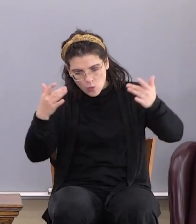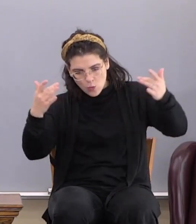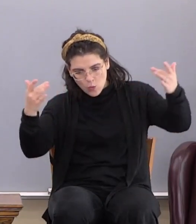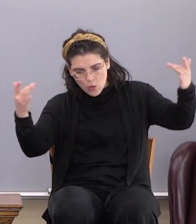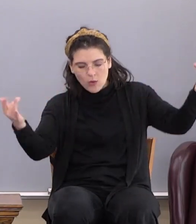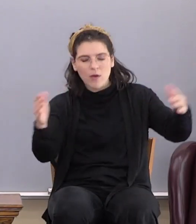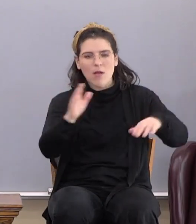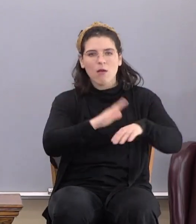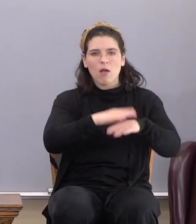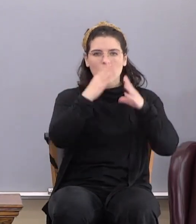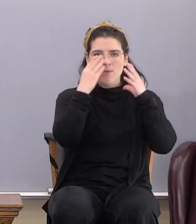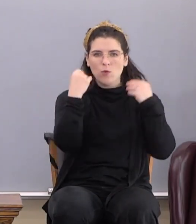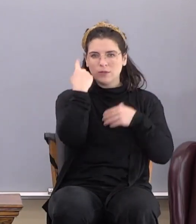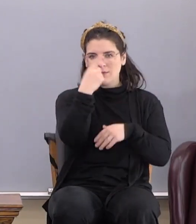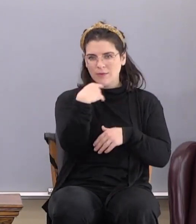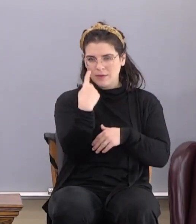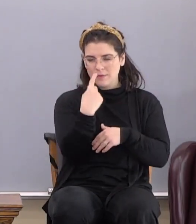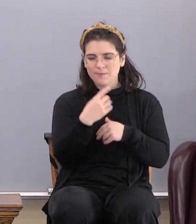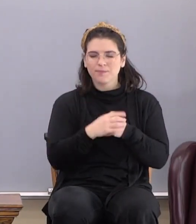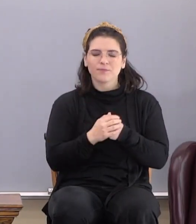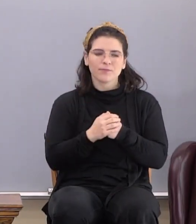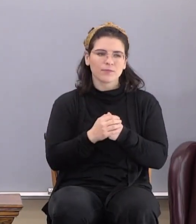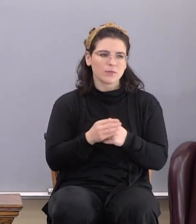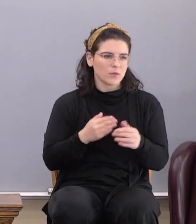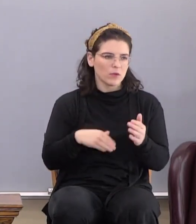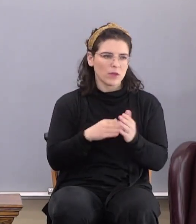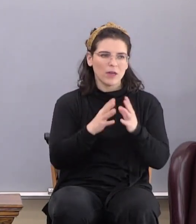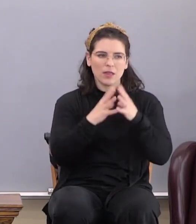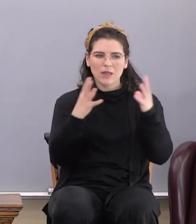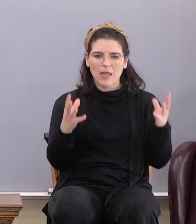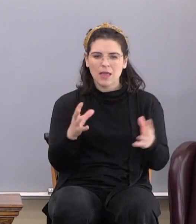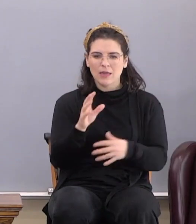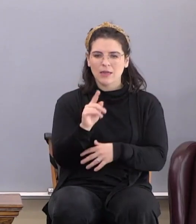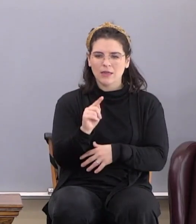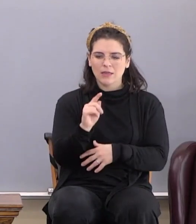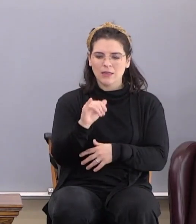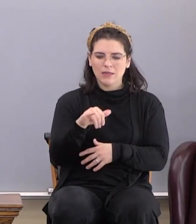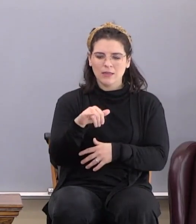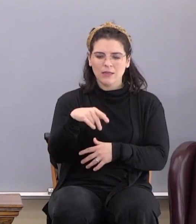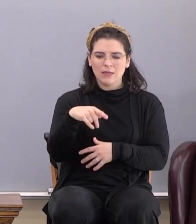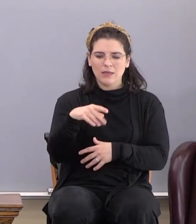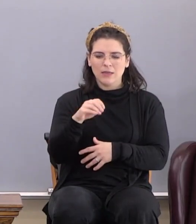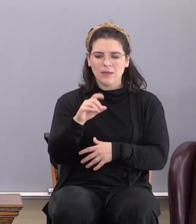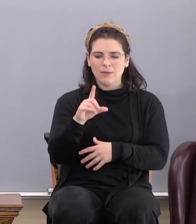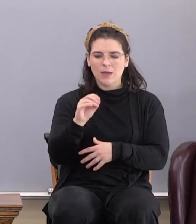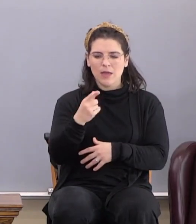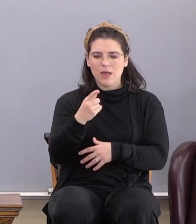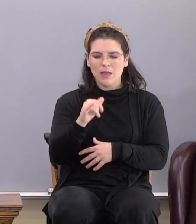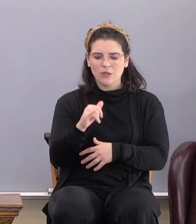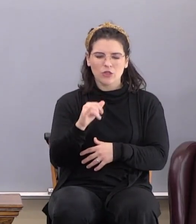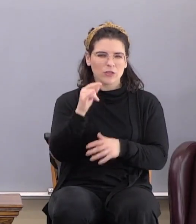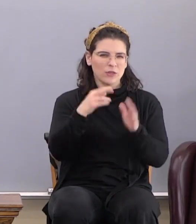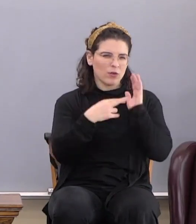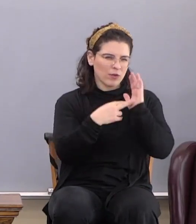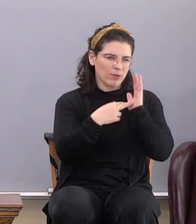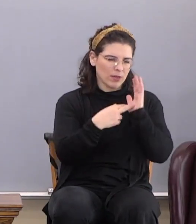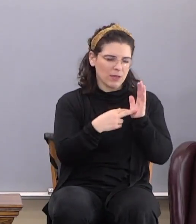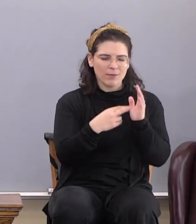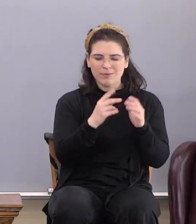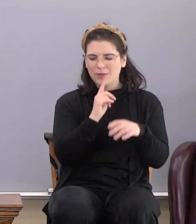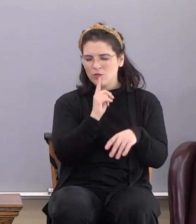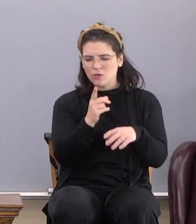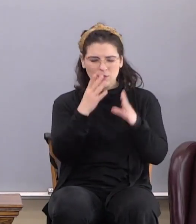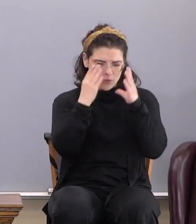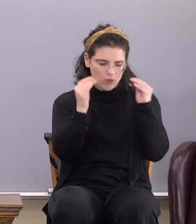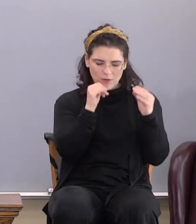his face. And so again, there's a lot of typology, there's a lot of symbolism, and certainly Moses did not receive the